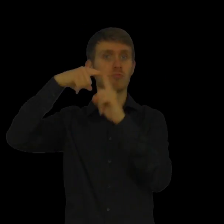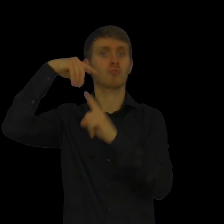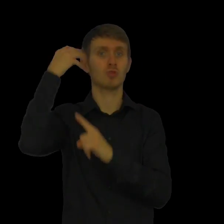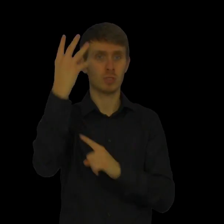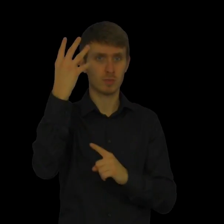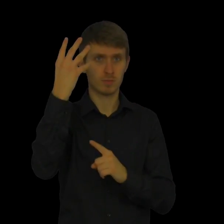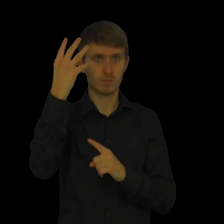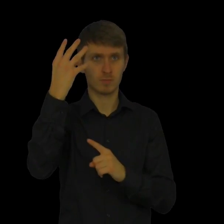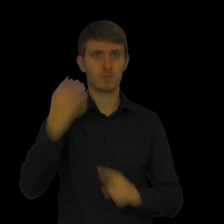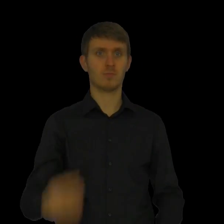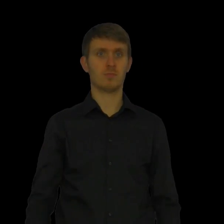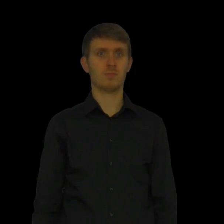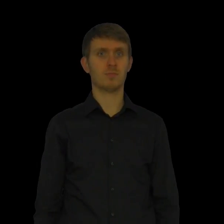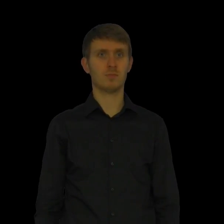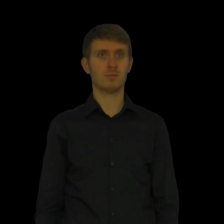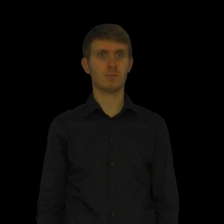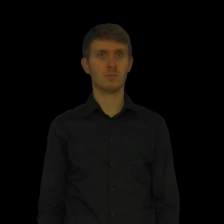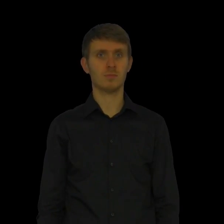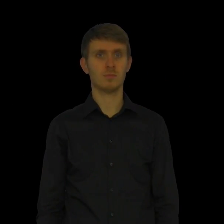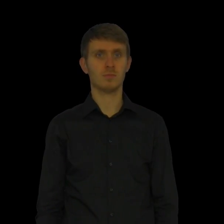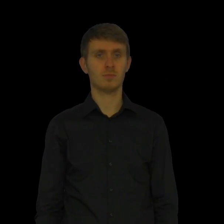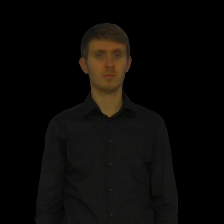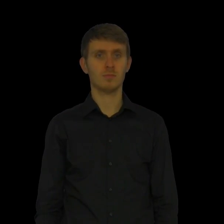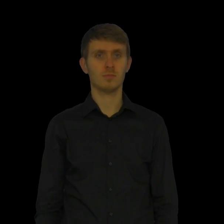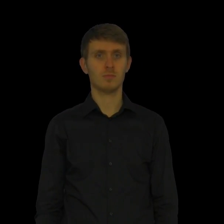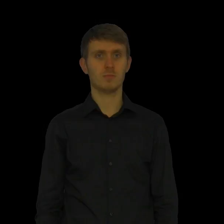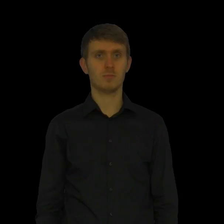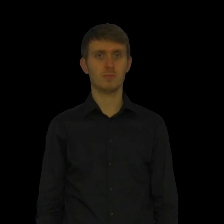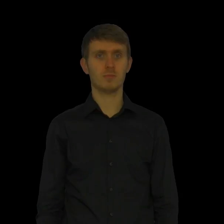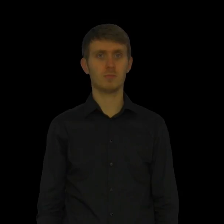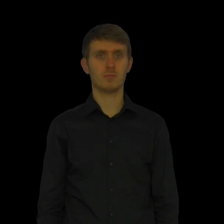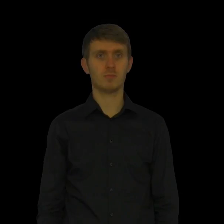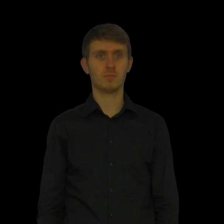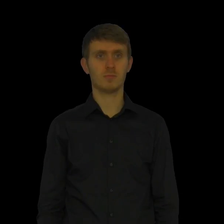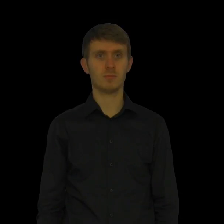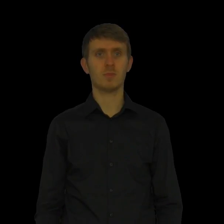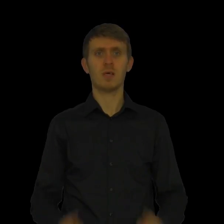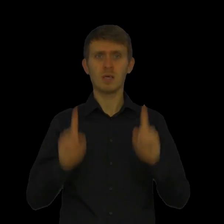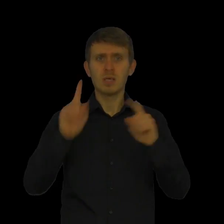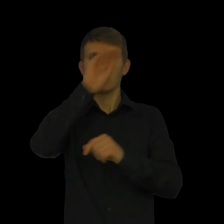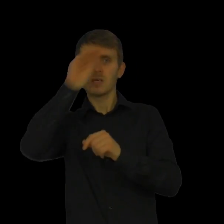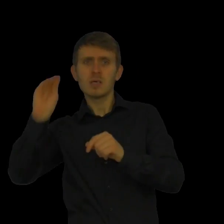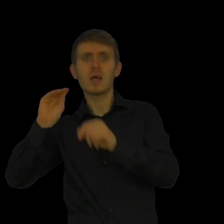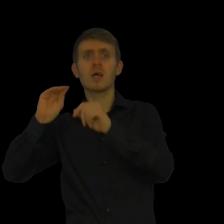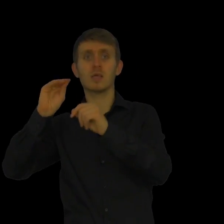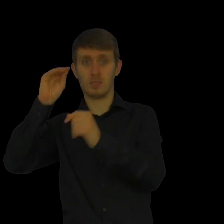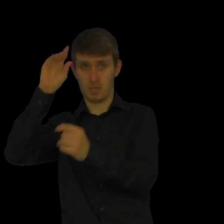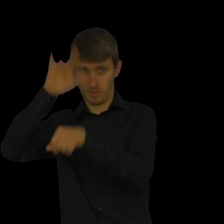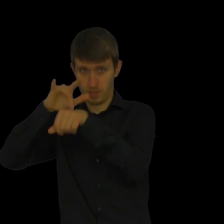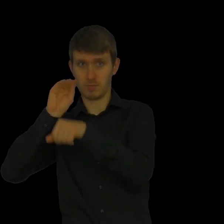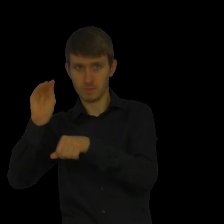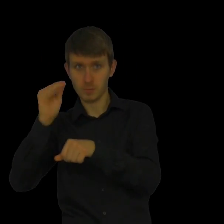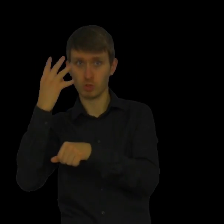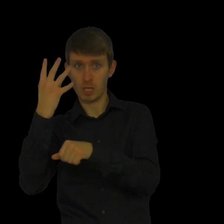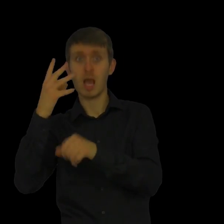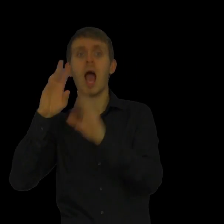13 tens this is 13 tens or another way of thinking about it this is three tens this is